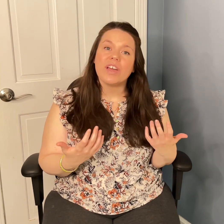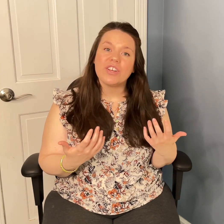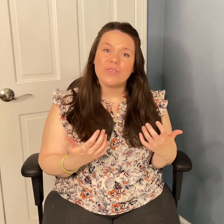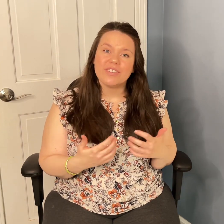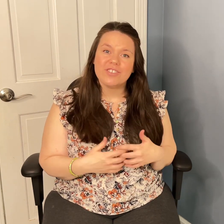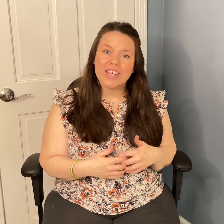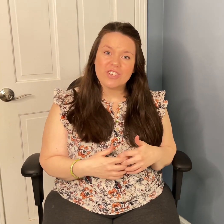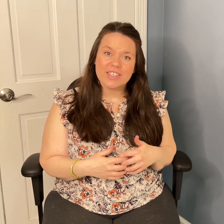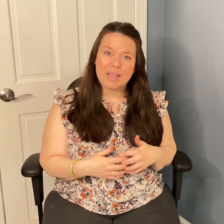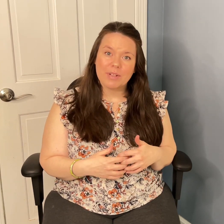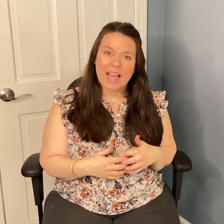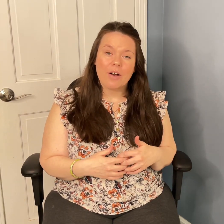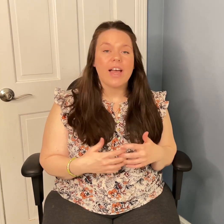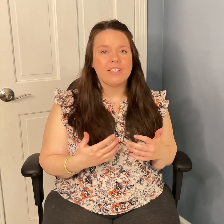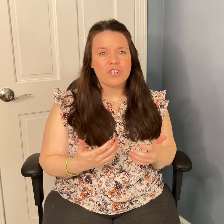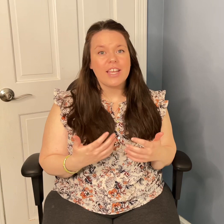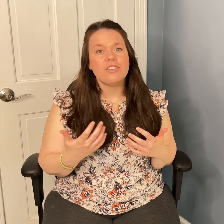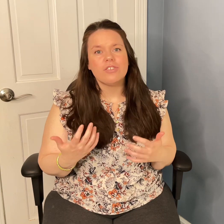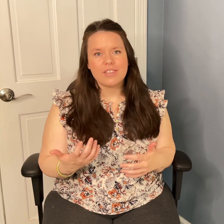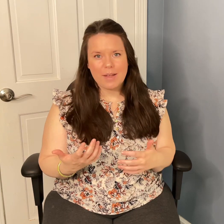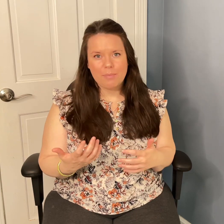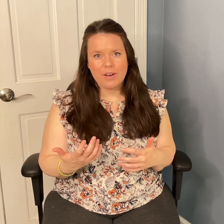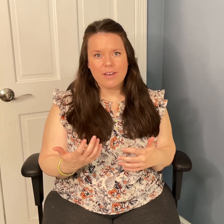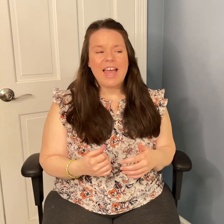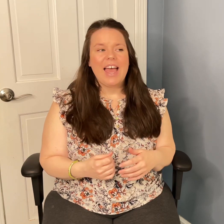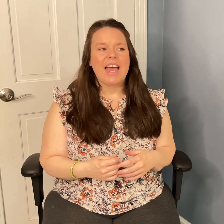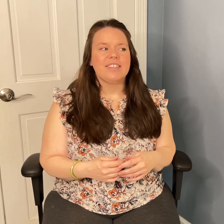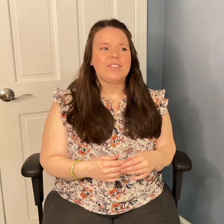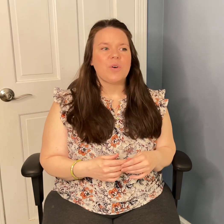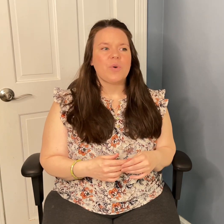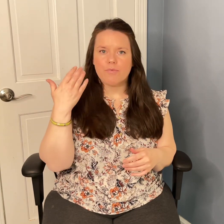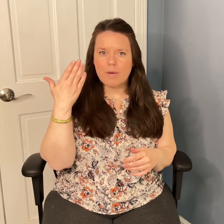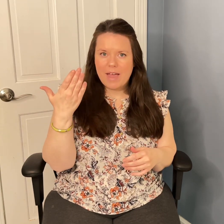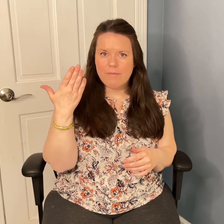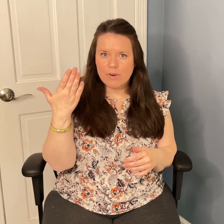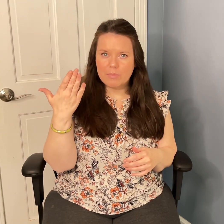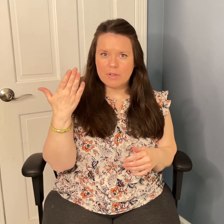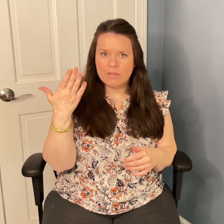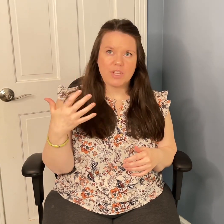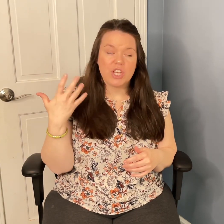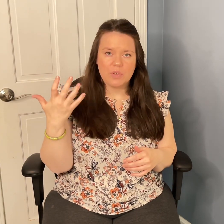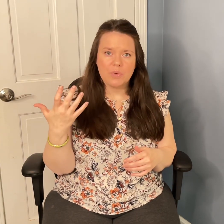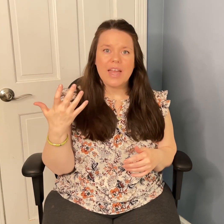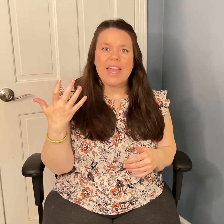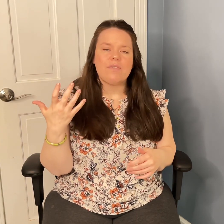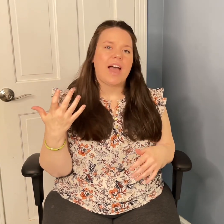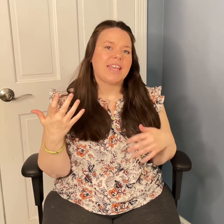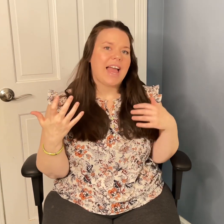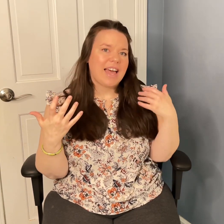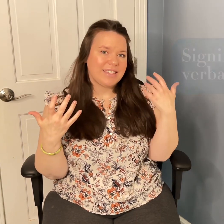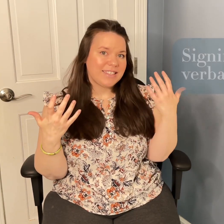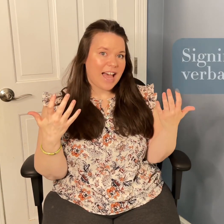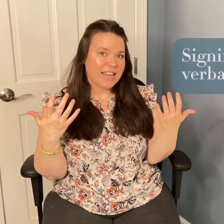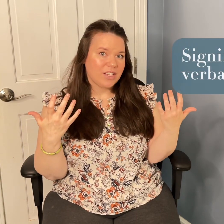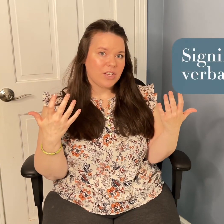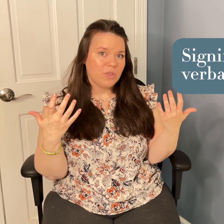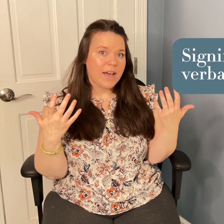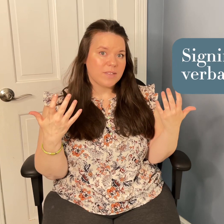go to the changing table now and change your diaper. And so from that verbal cue, if I can add a sign cue as